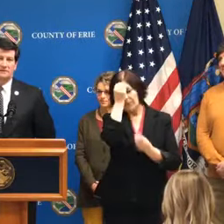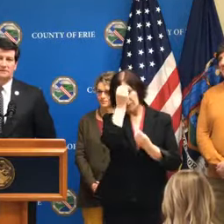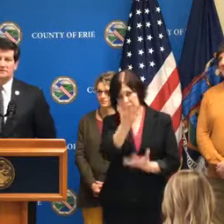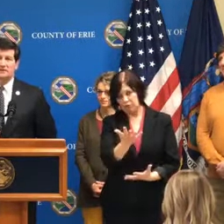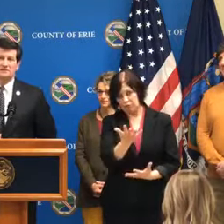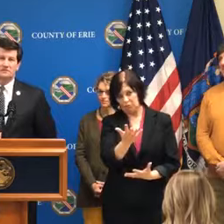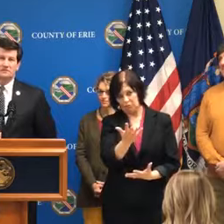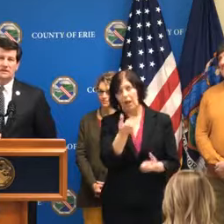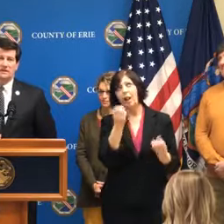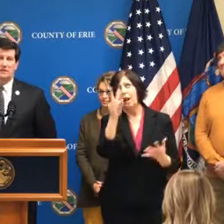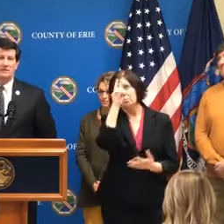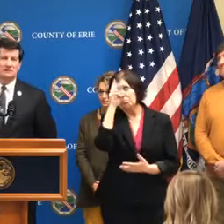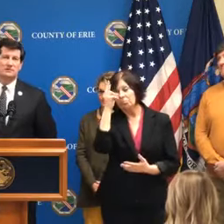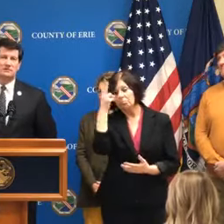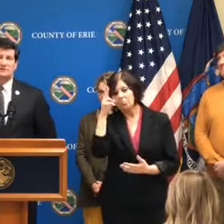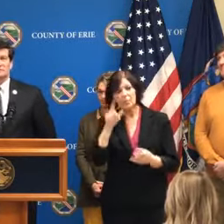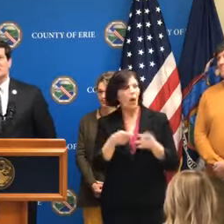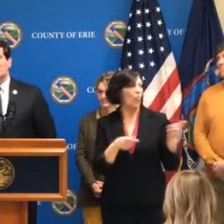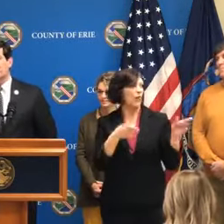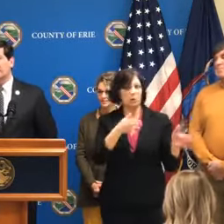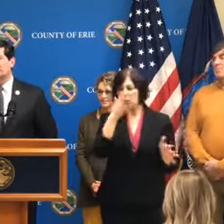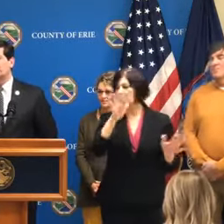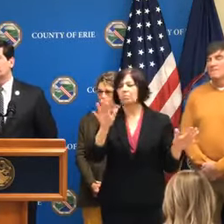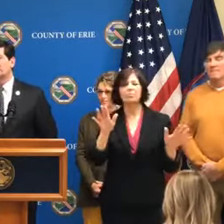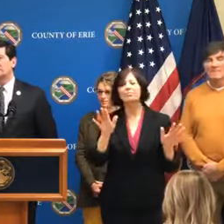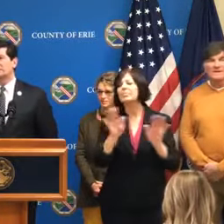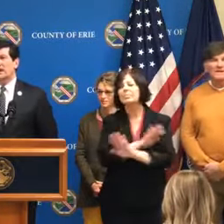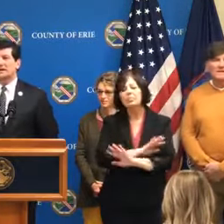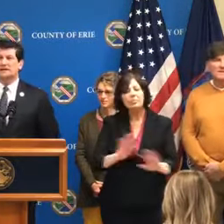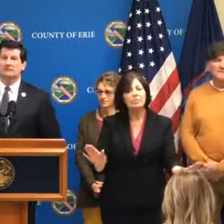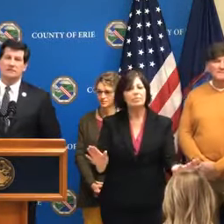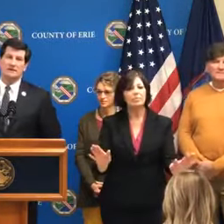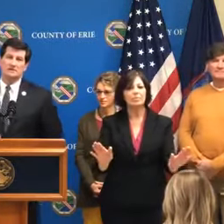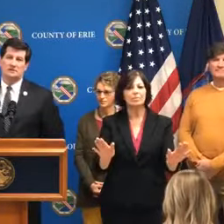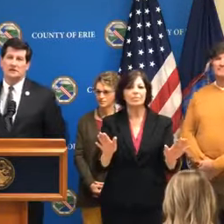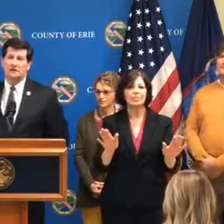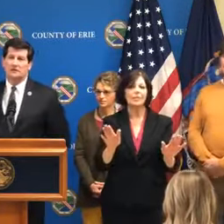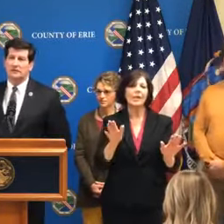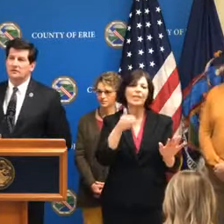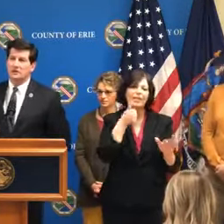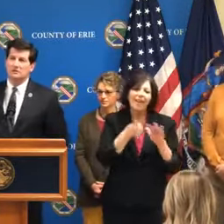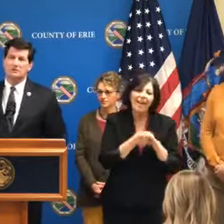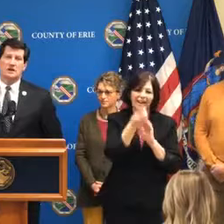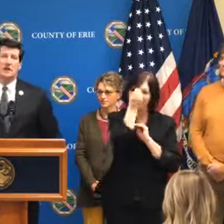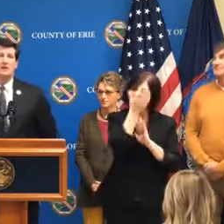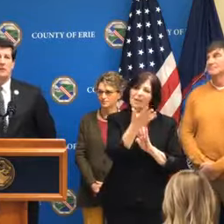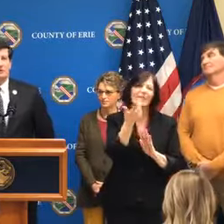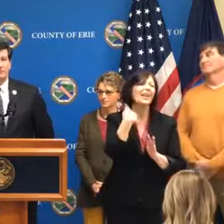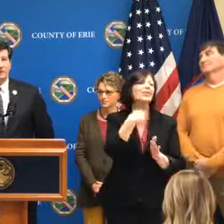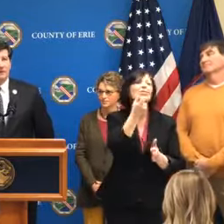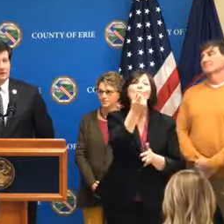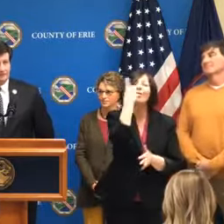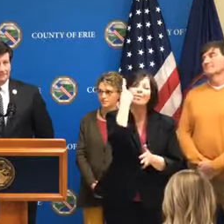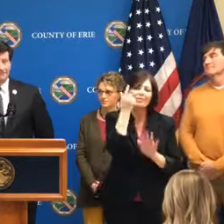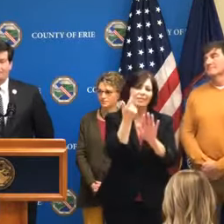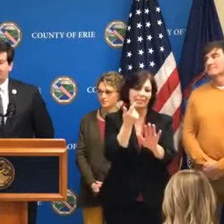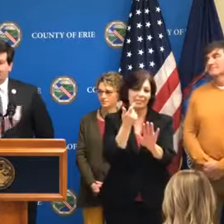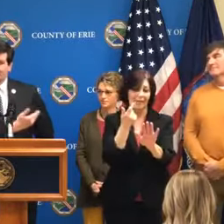week, especially on social media, about this person's sick. Oh my God, they're hiding information. They don't know what they're talking about.